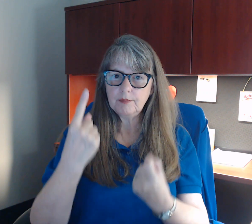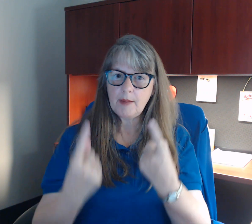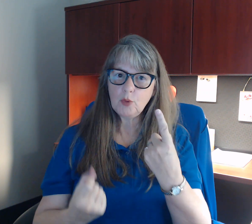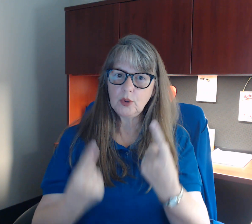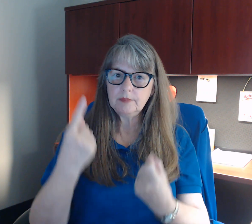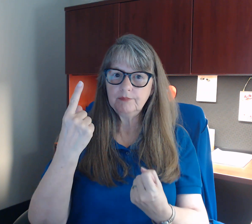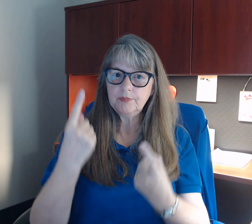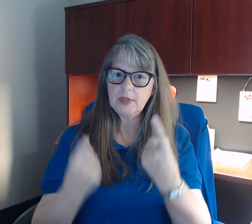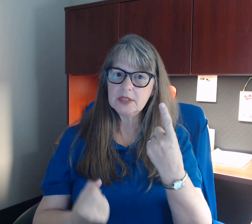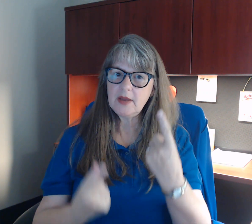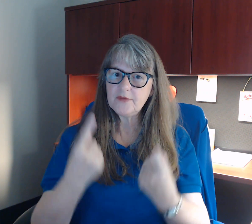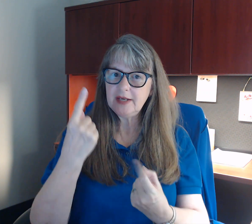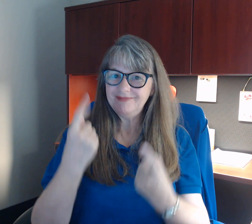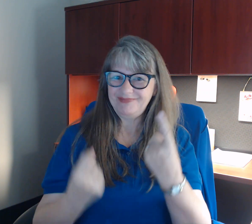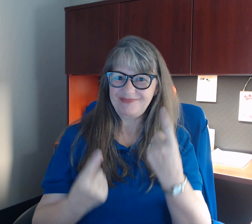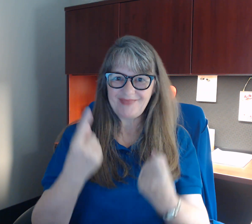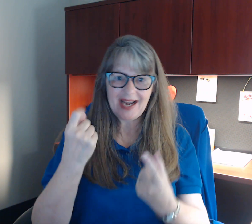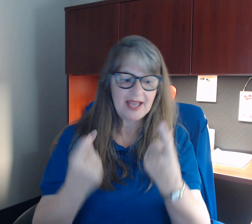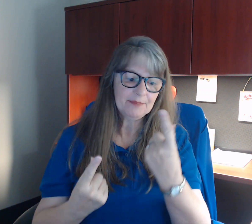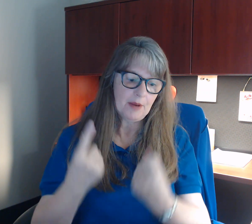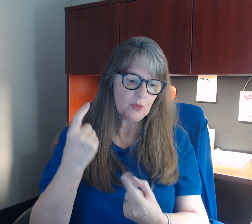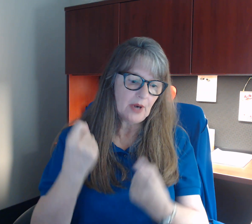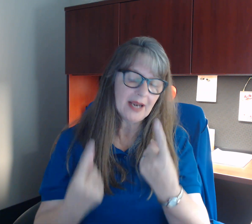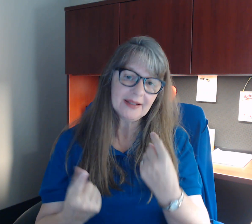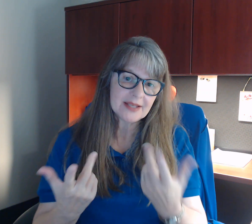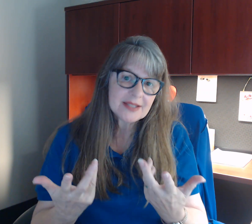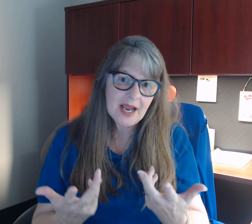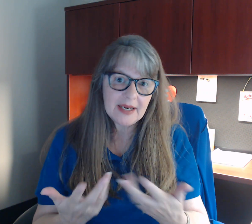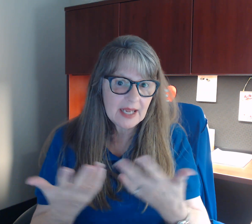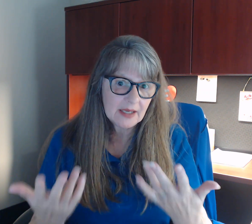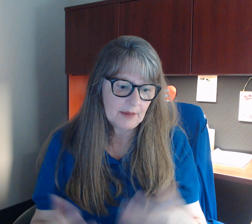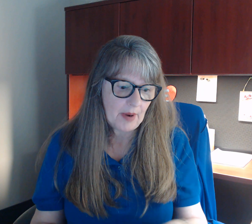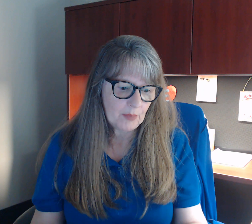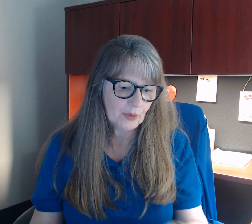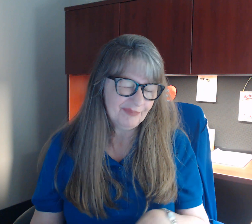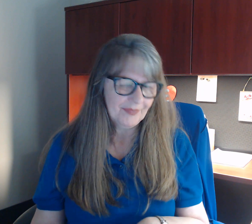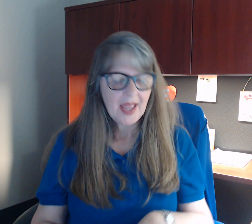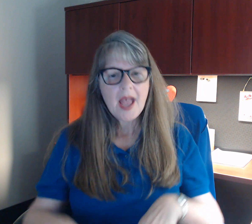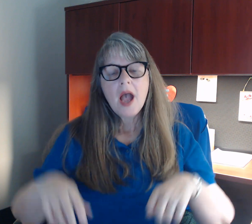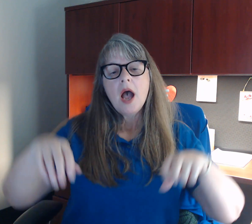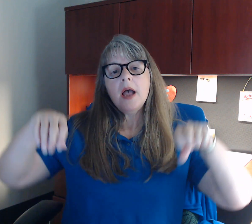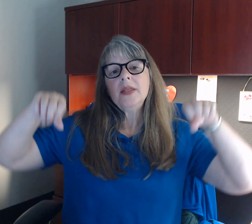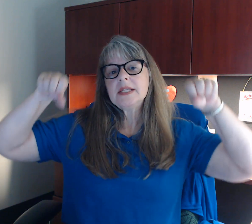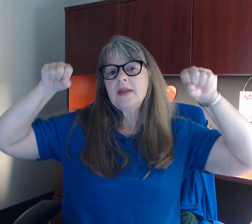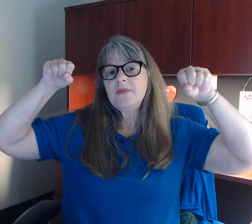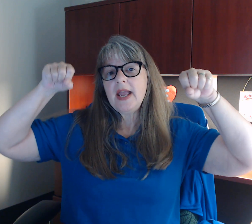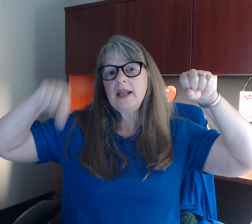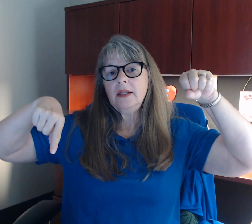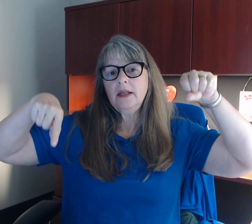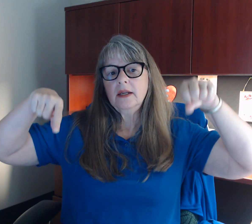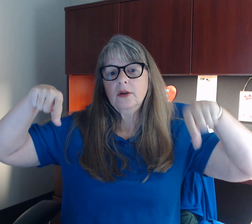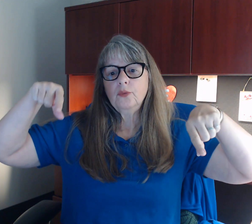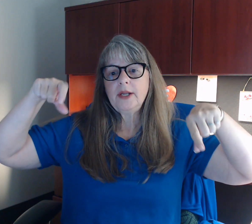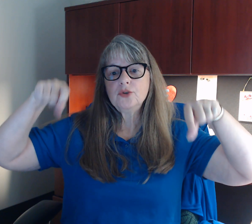Popcorn. Isn't that fun? I like popcorn. I like that sign, and I like popcorn. In the same vein,